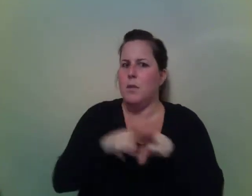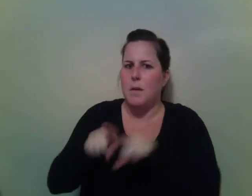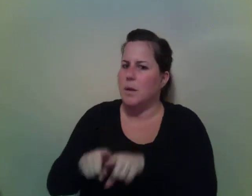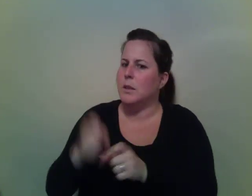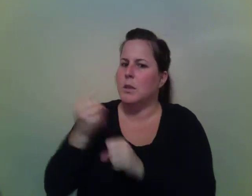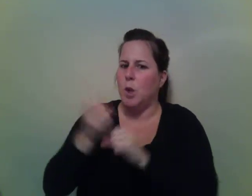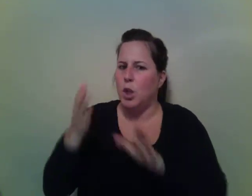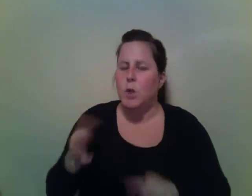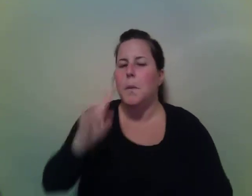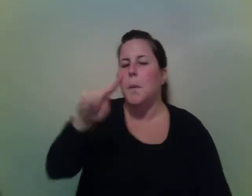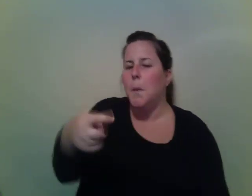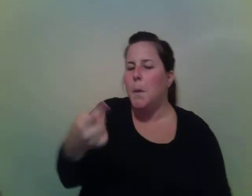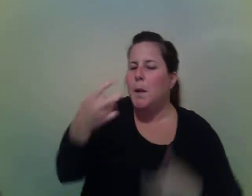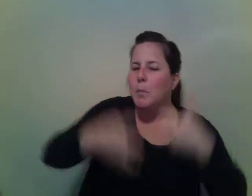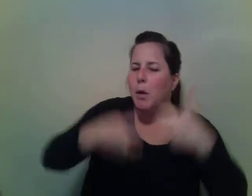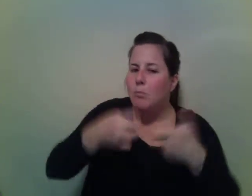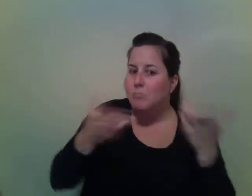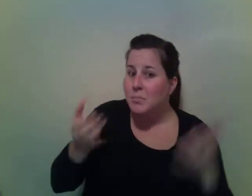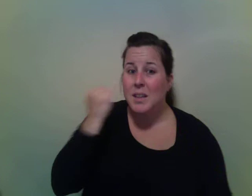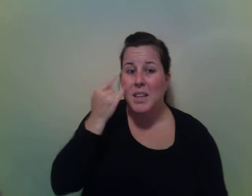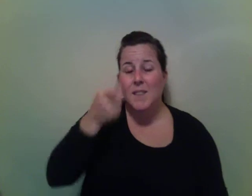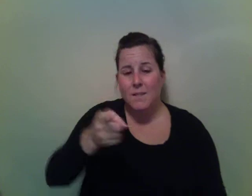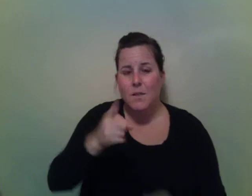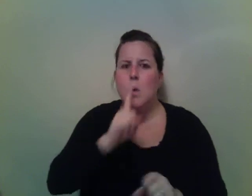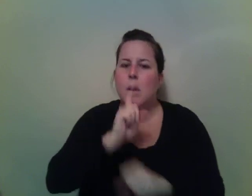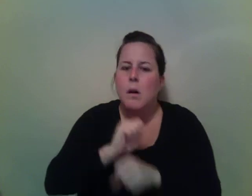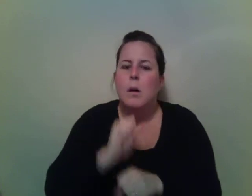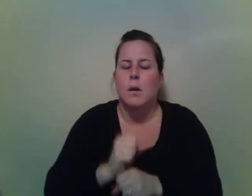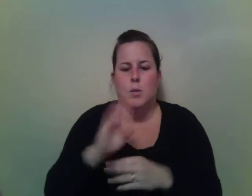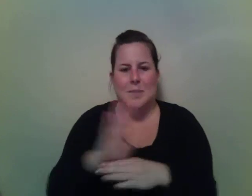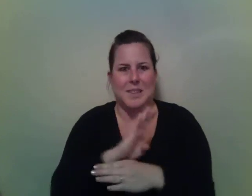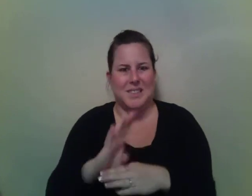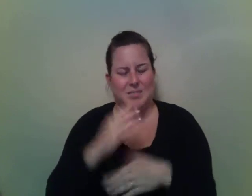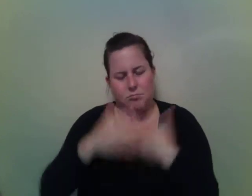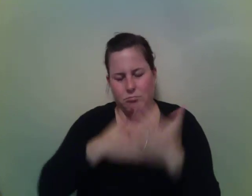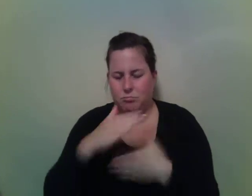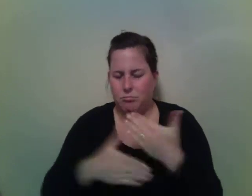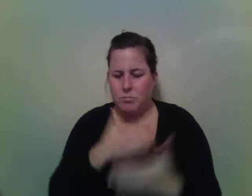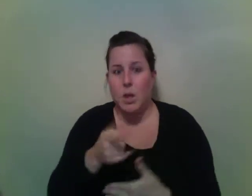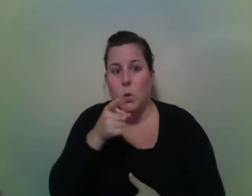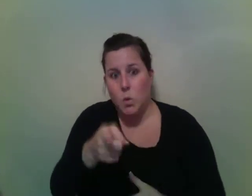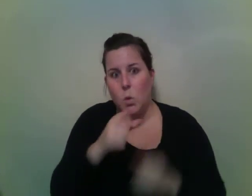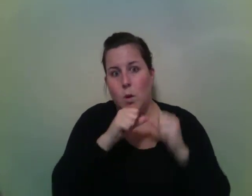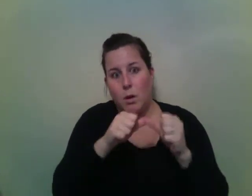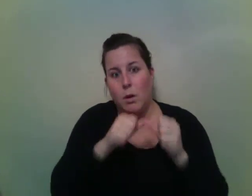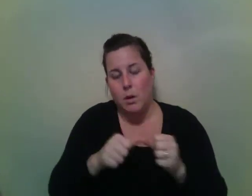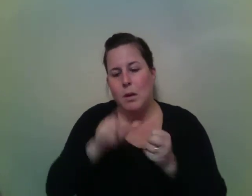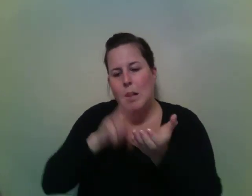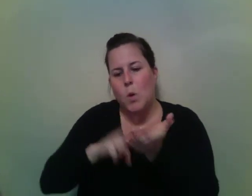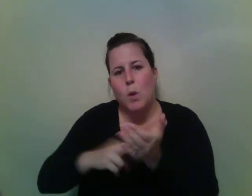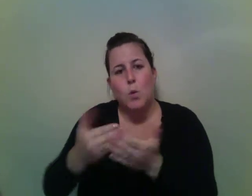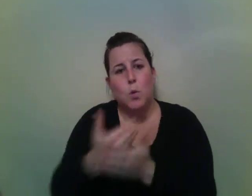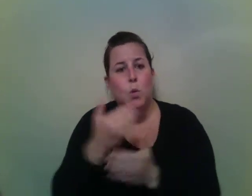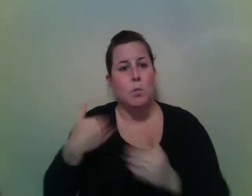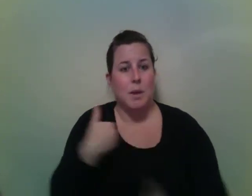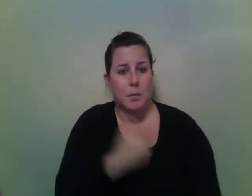issue I have with that is if you are actively pursuing the business and continually enrolling new members, I do not believe